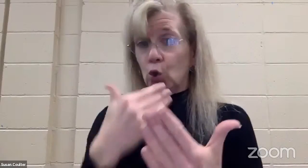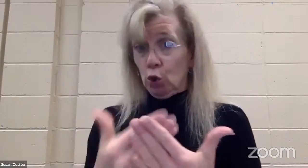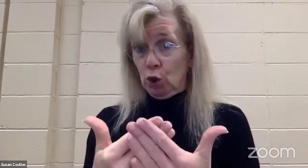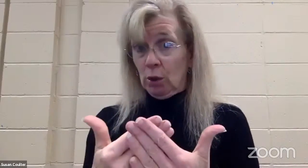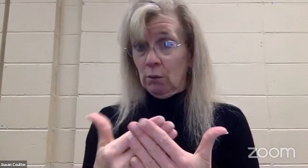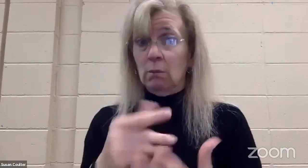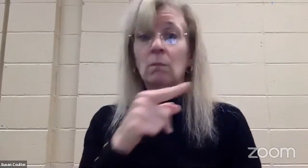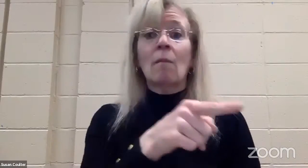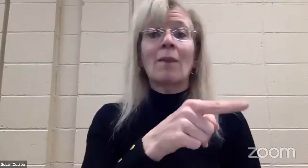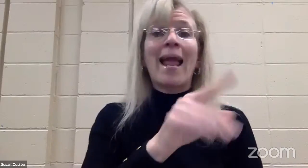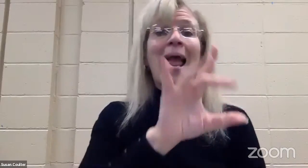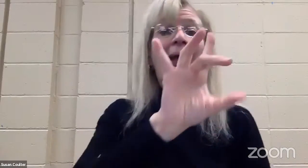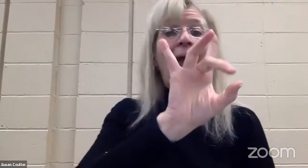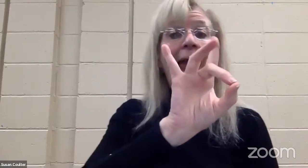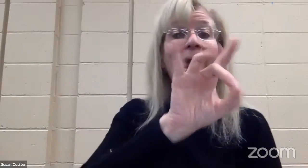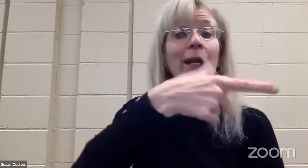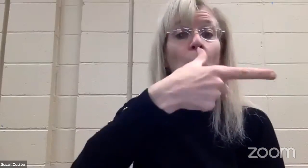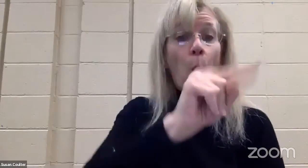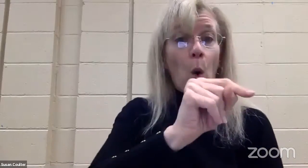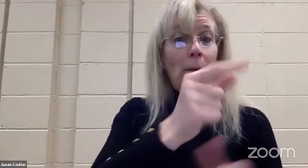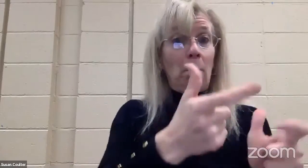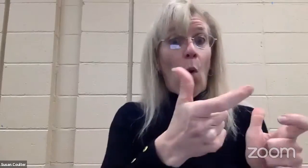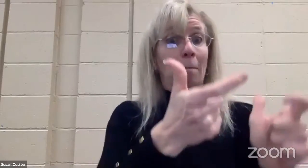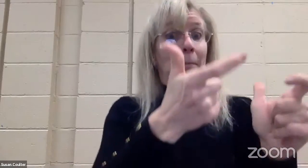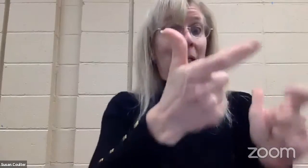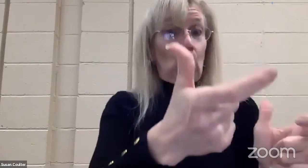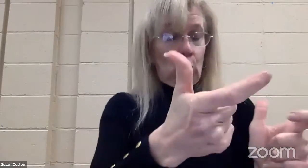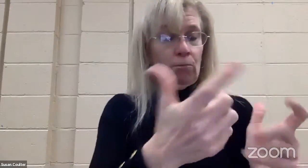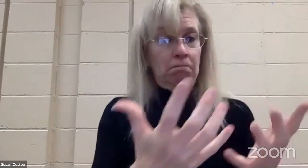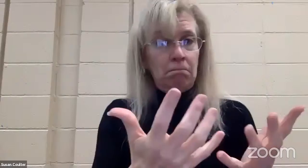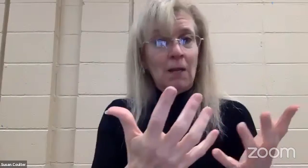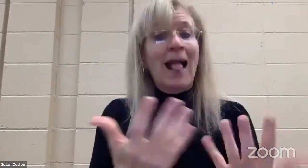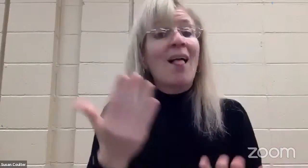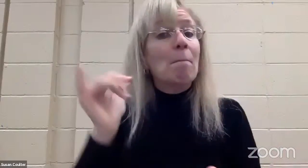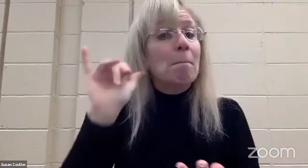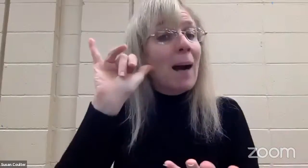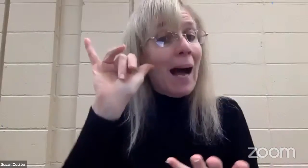quart, good. 8